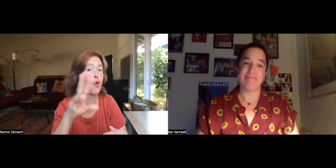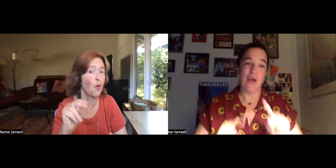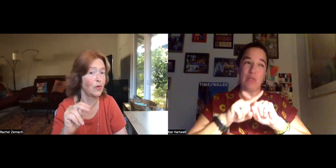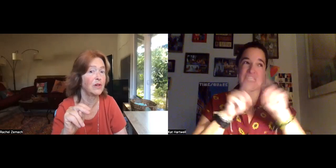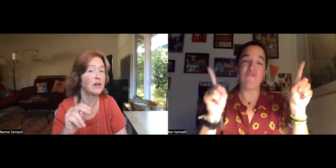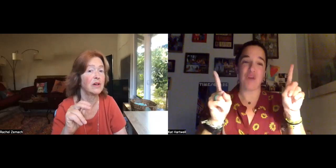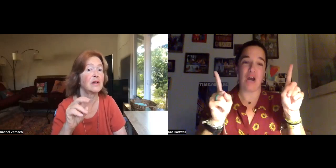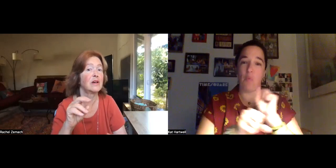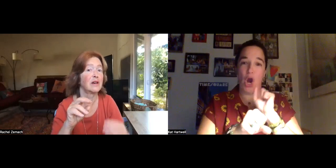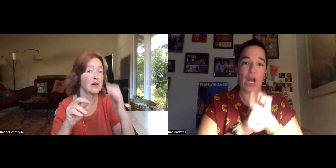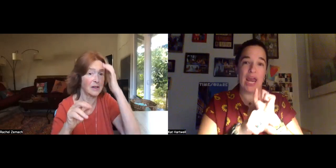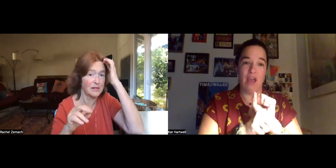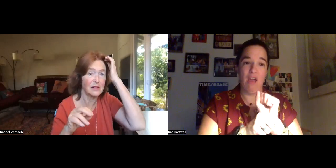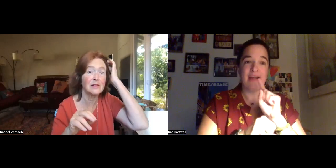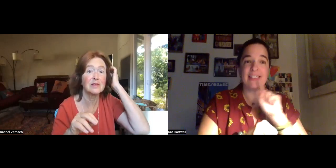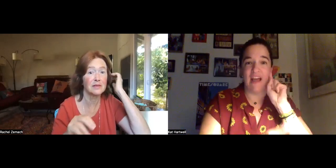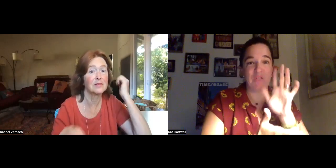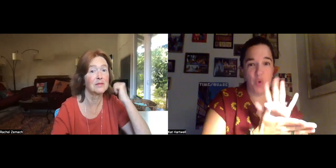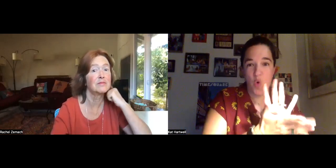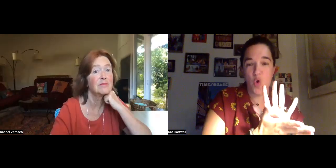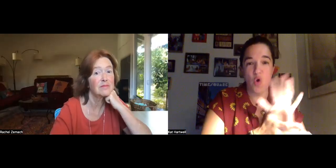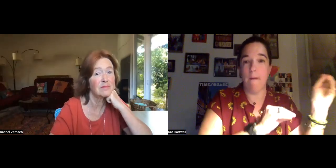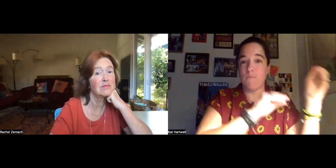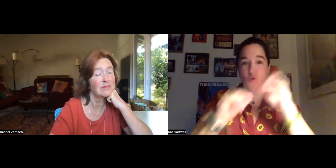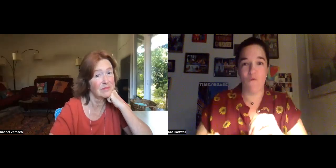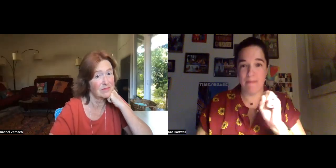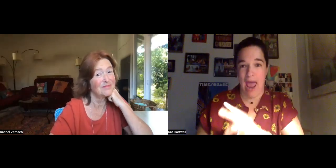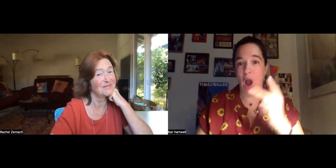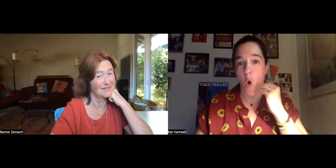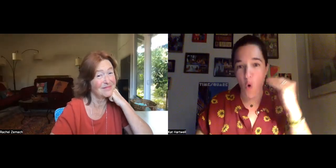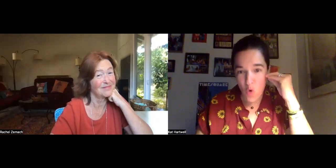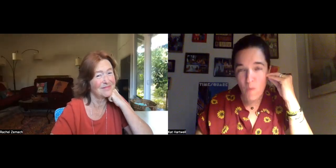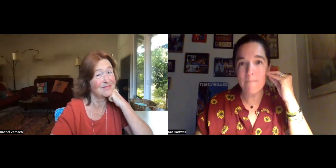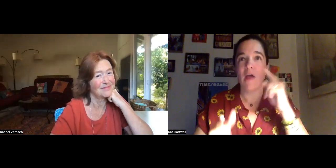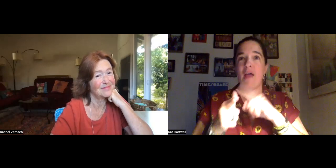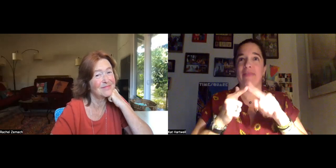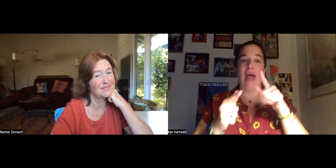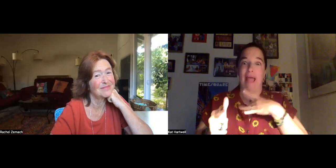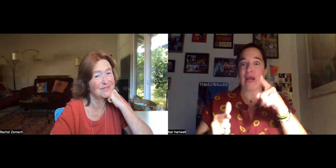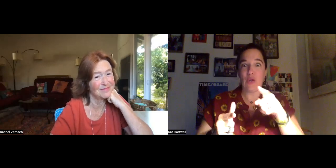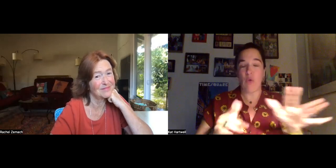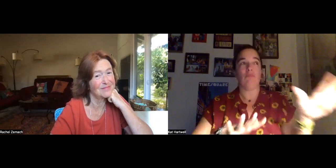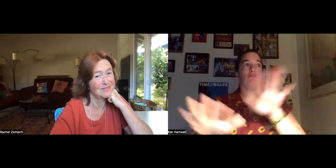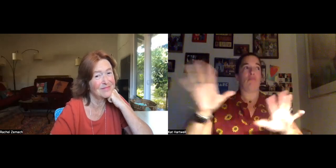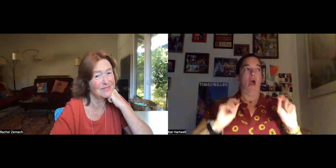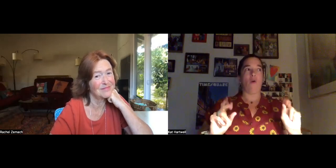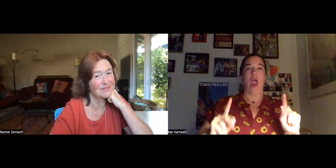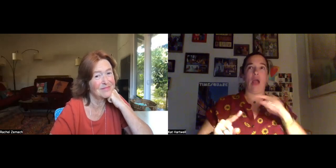Yeah. It was different from working the school, moved back home, that like you. Okay, okay,